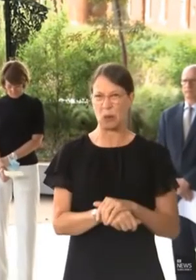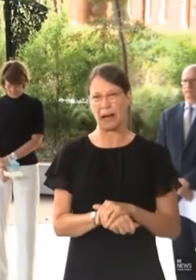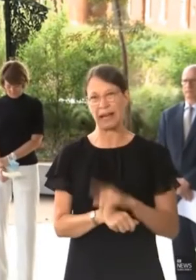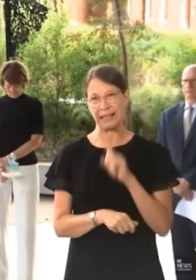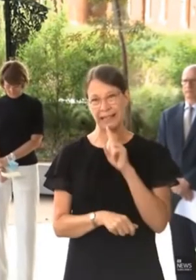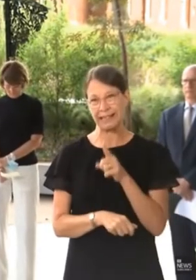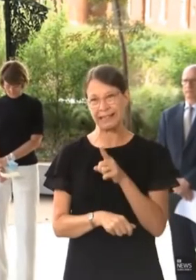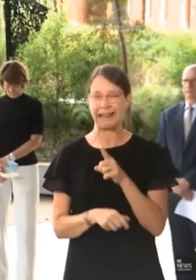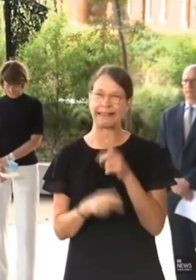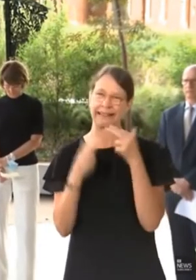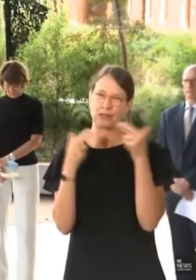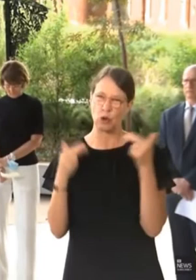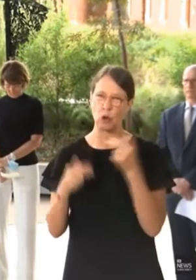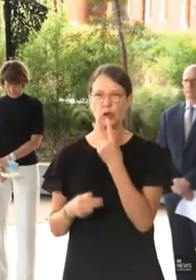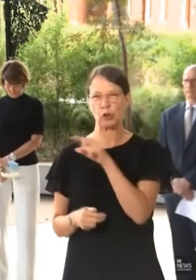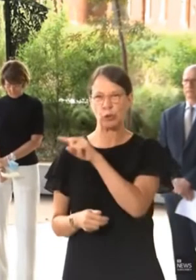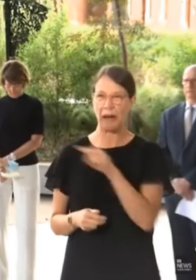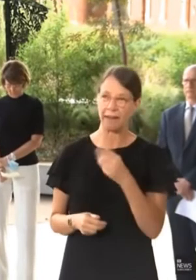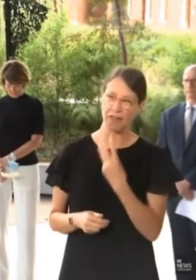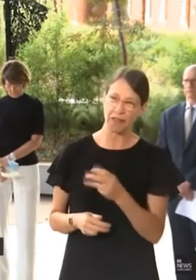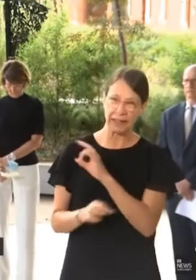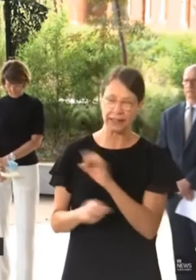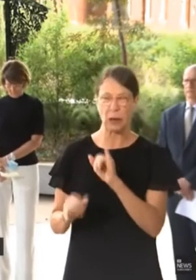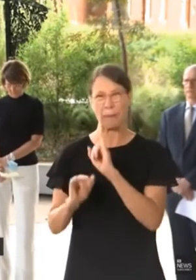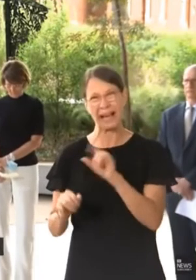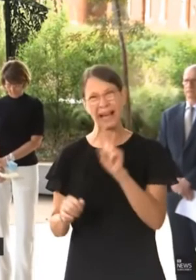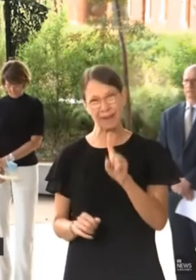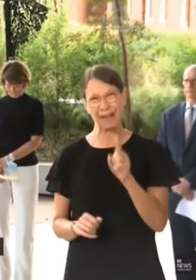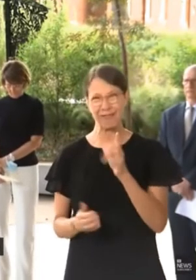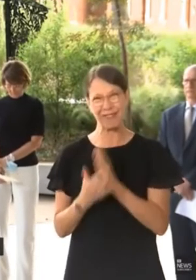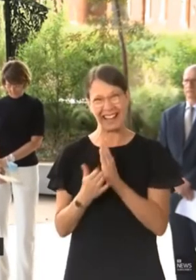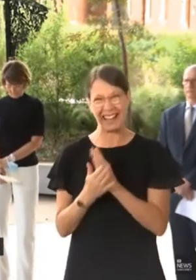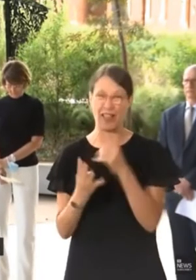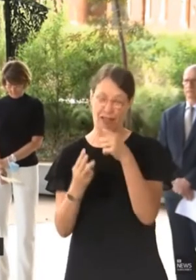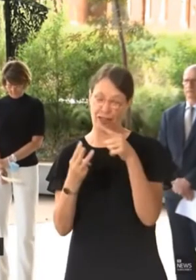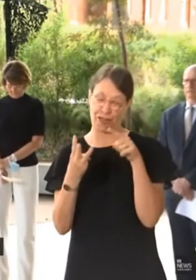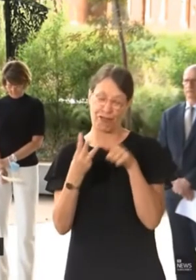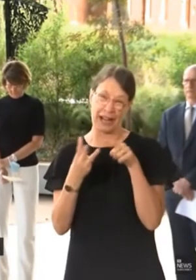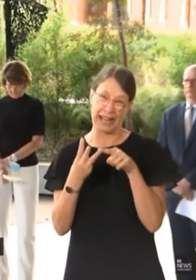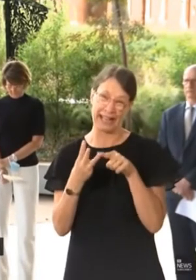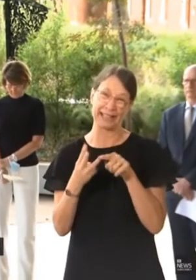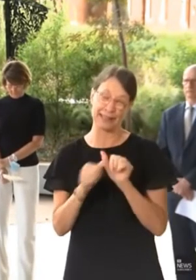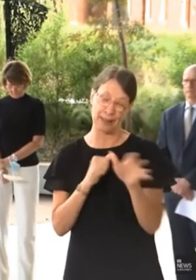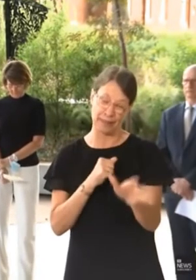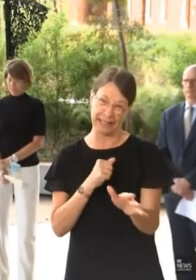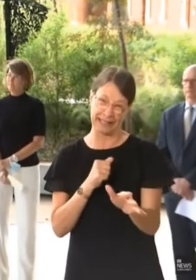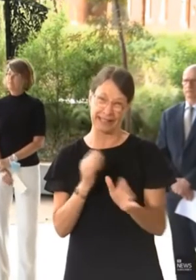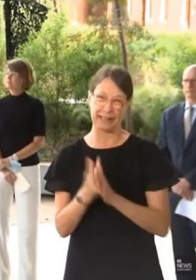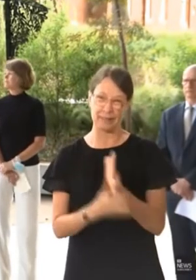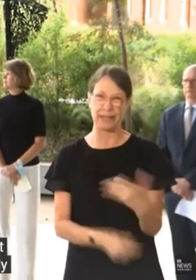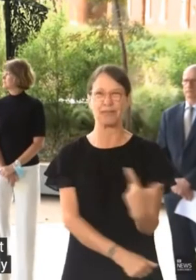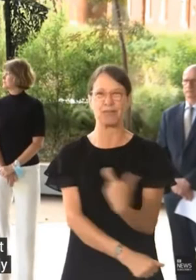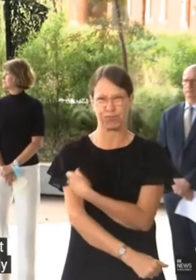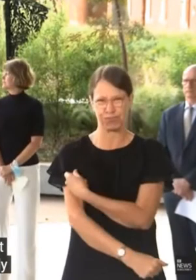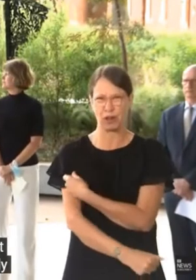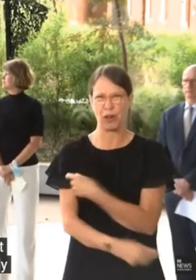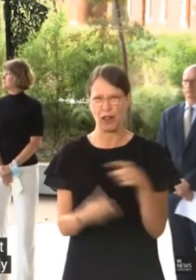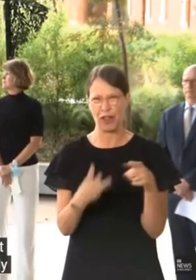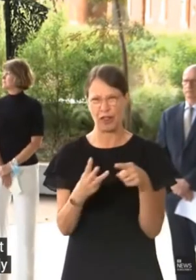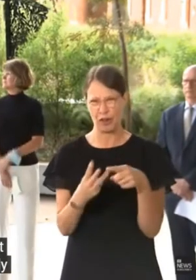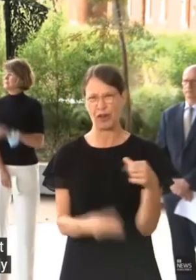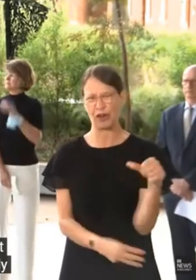to go and get the booster. And if we can get the booster, what that does is really provide the protection